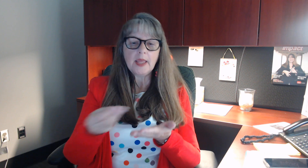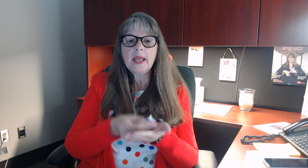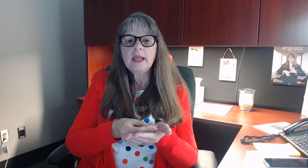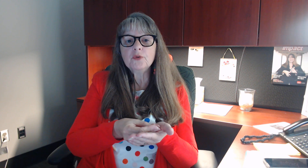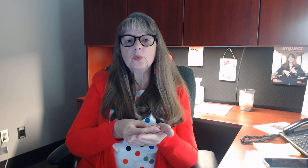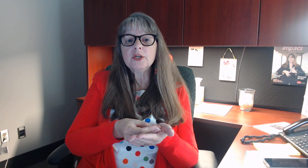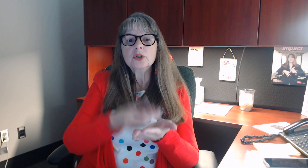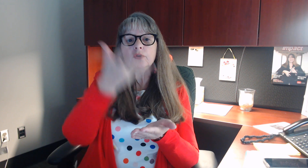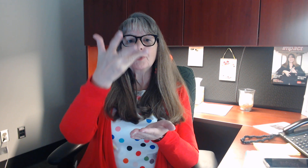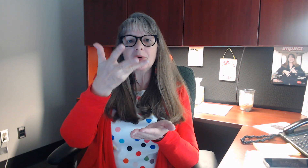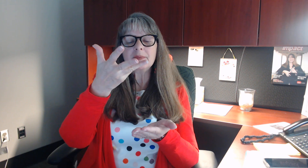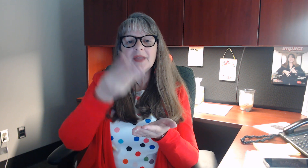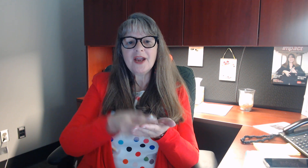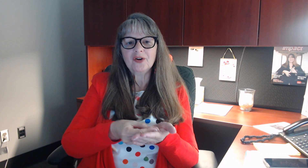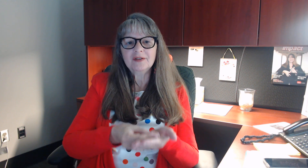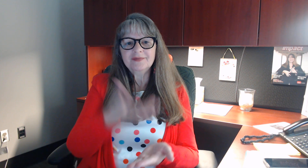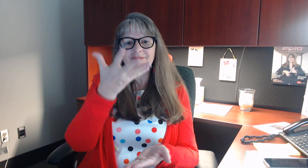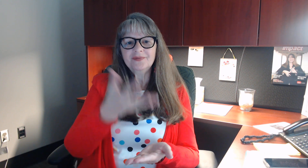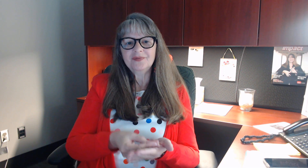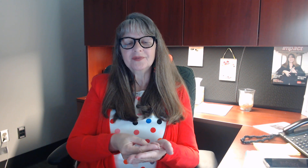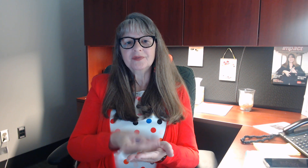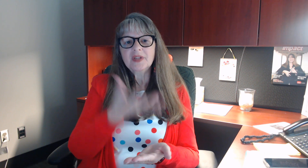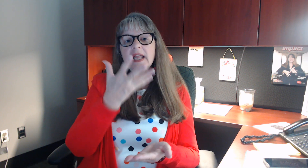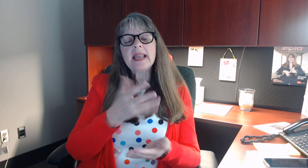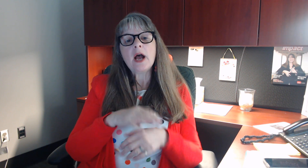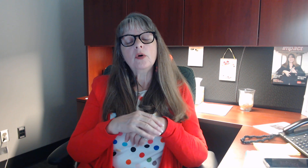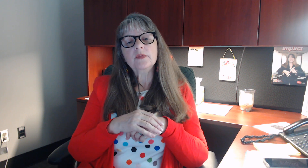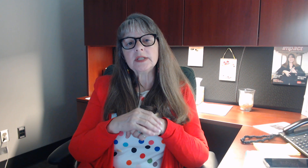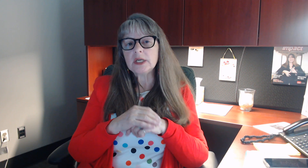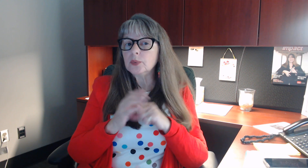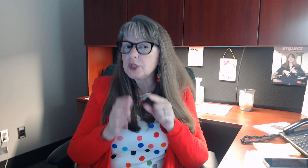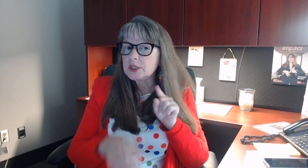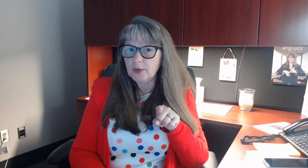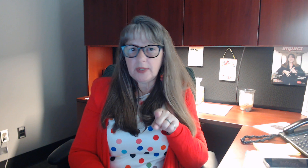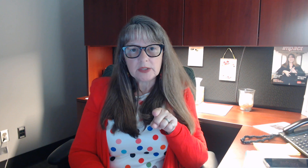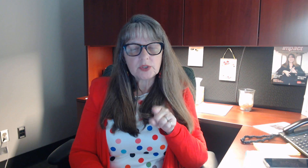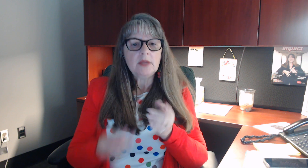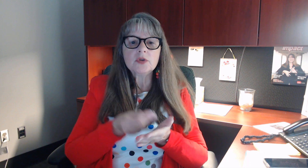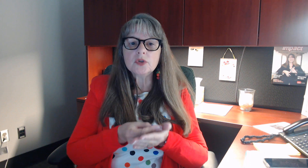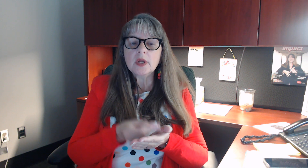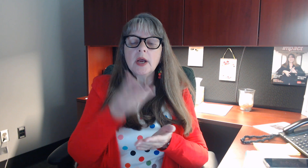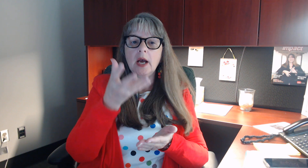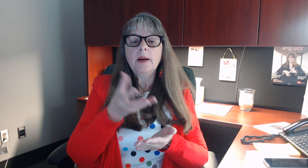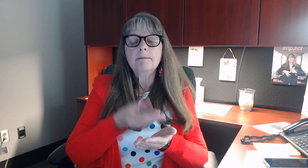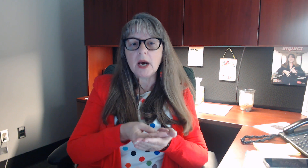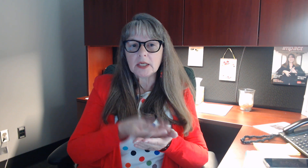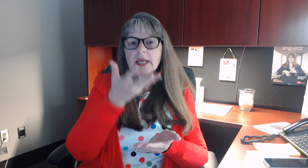If you're rich, you throw it up in the air. Now, that's not a rich experience. This is